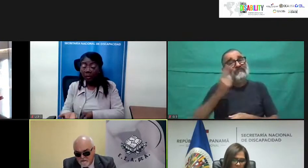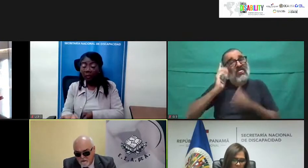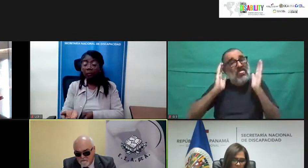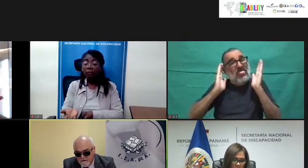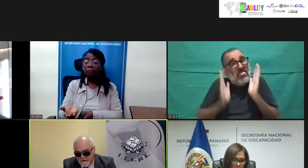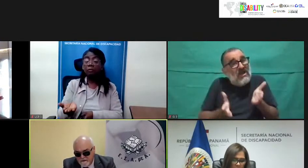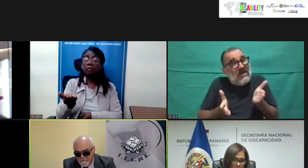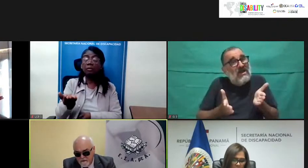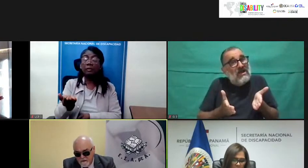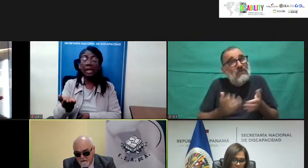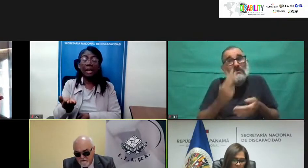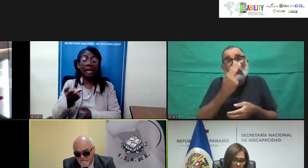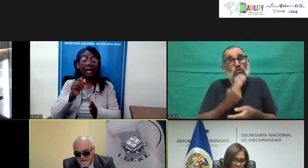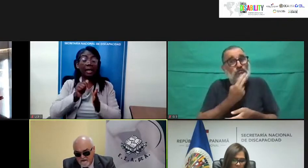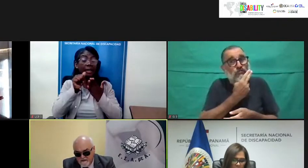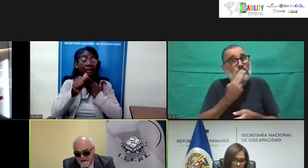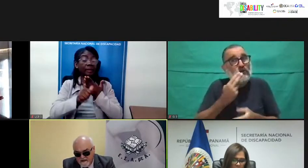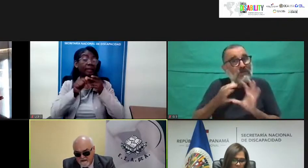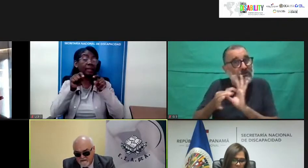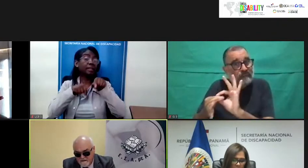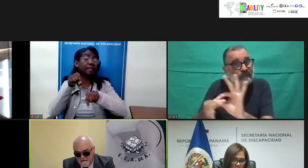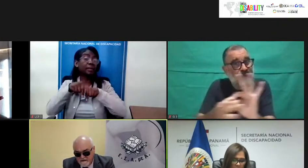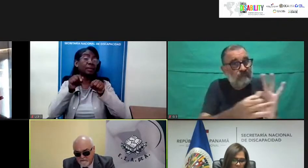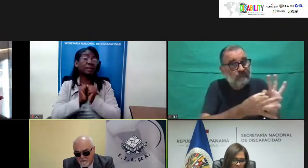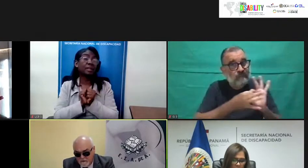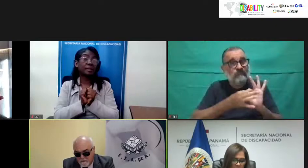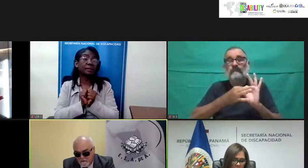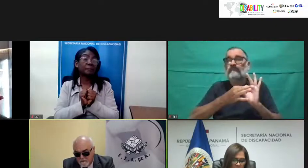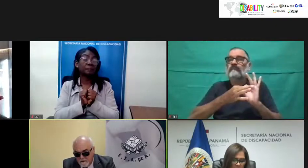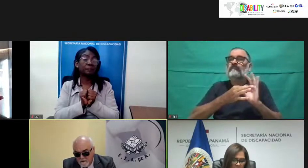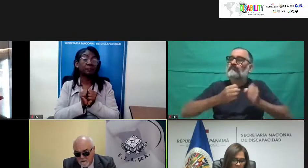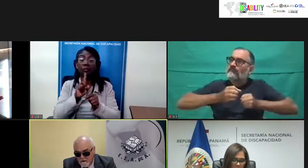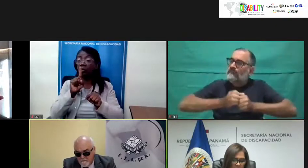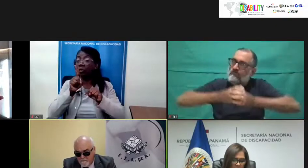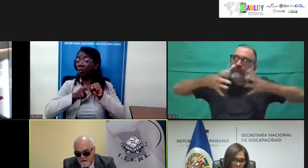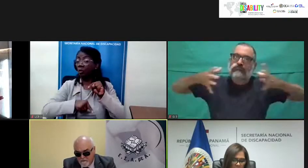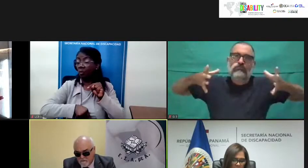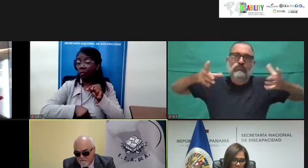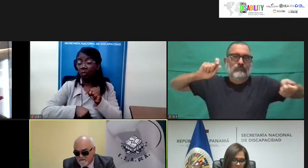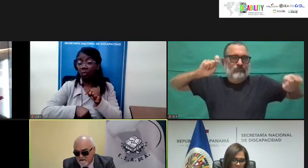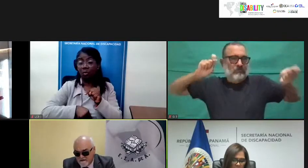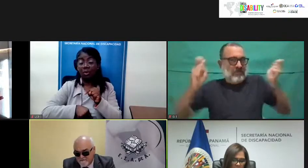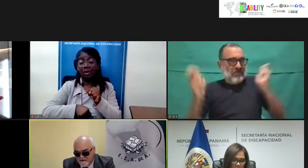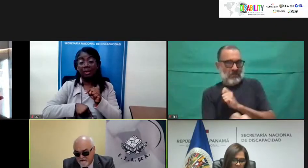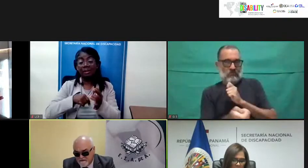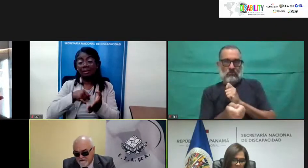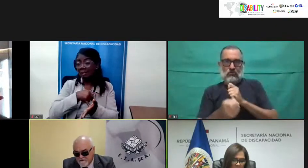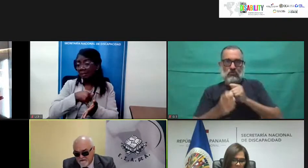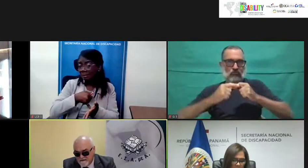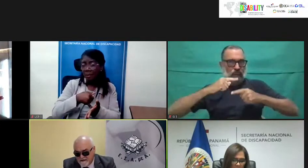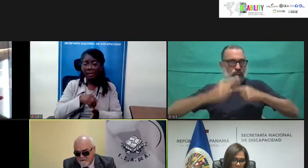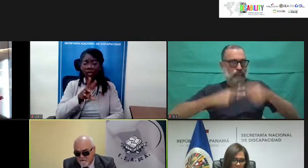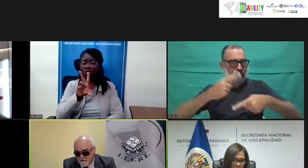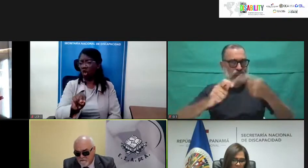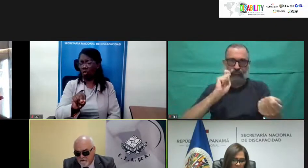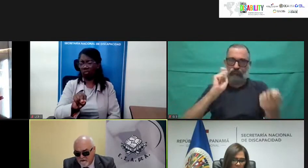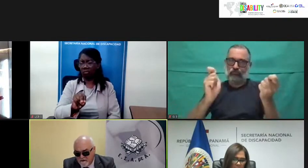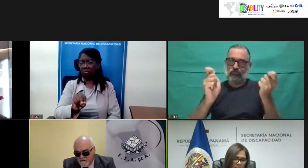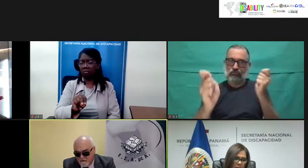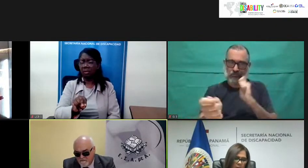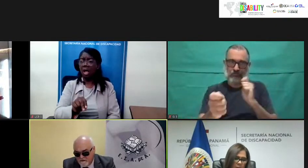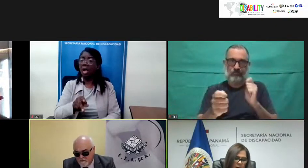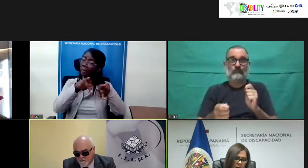cannot be fragile anymore persons with disabilities cannot